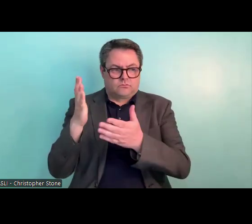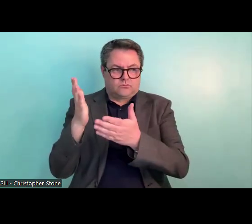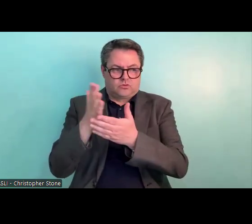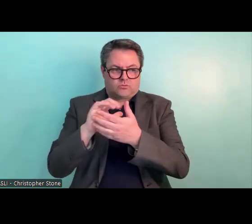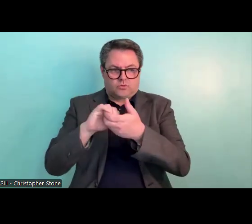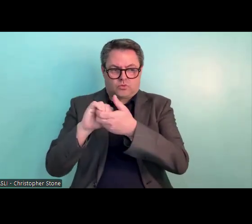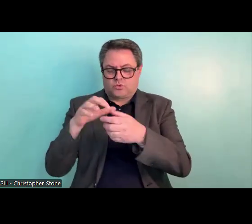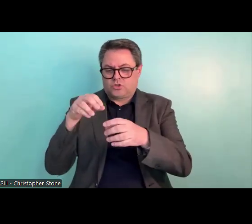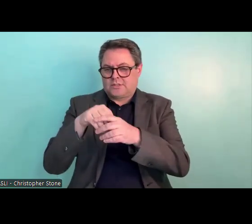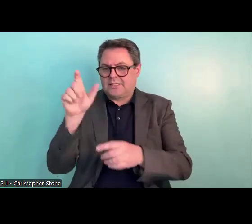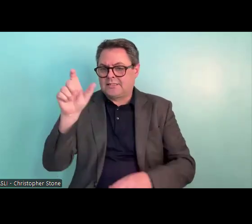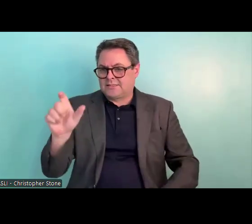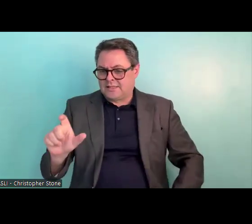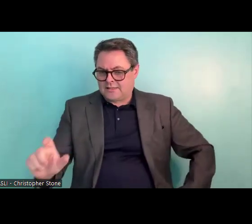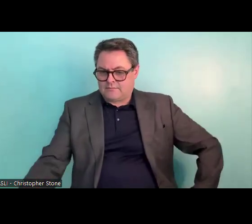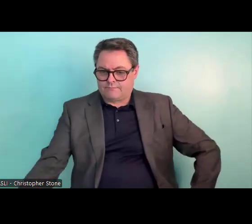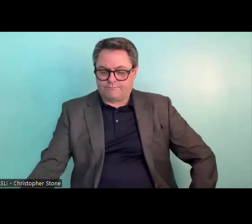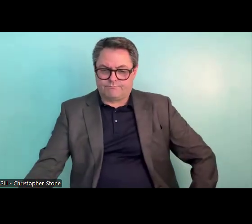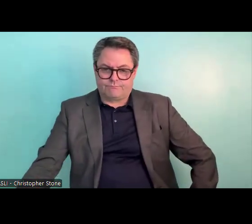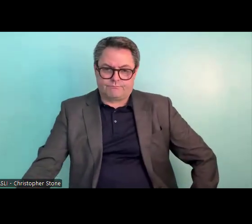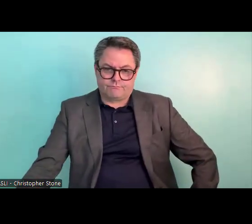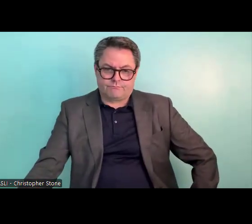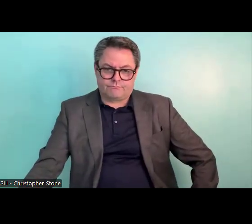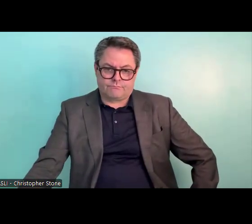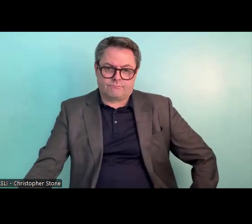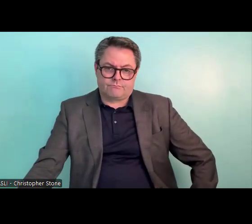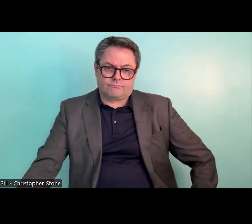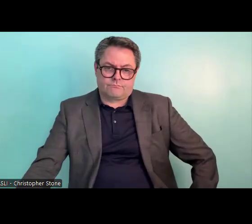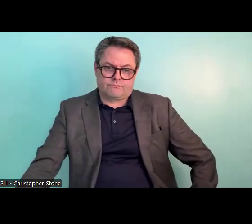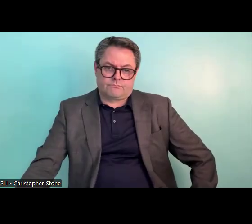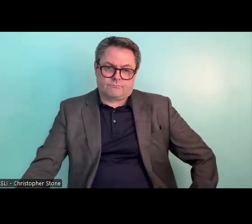to add Tamilis, the Interpreter Association in Italy.